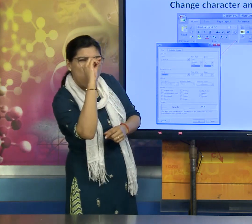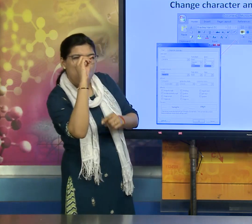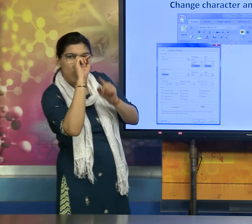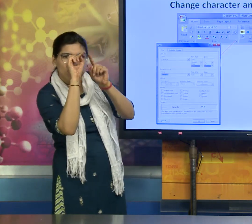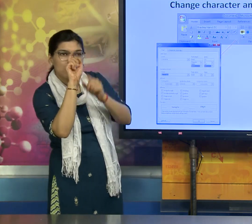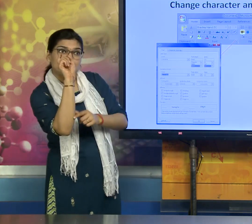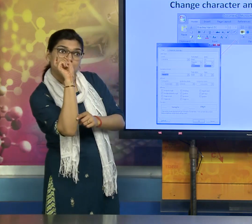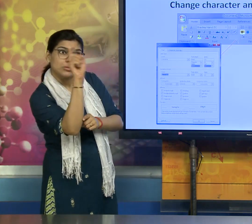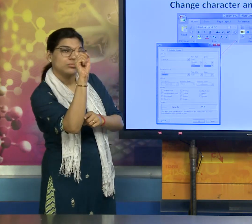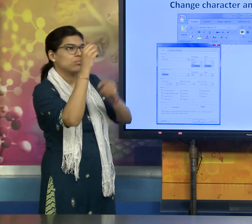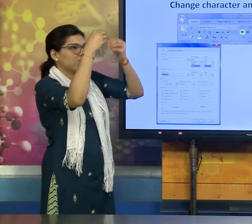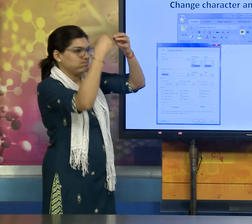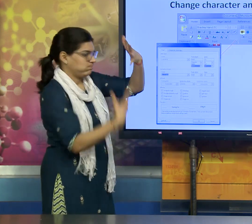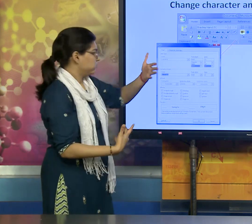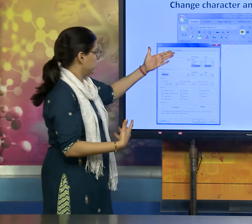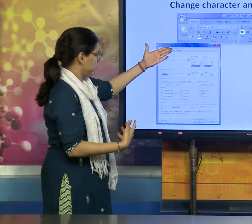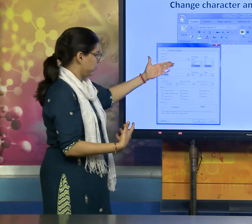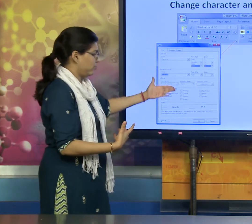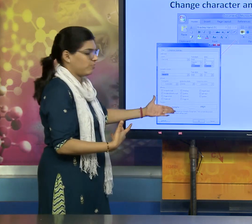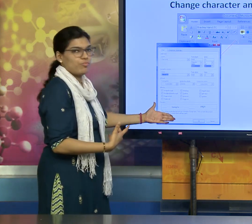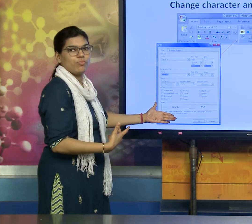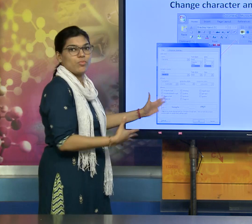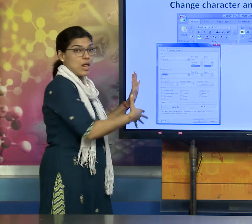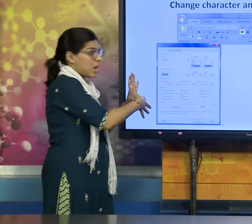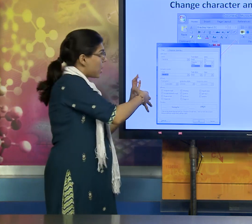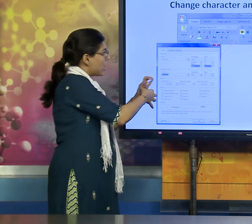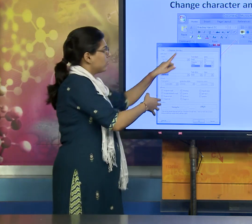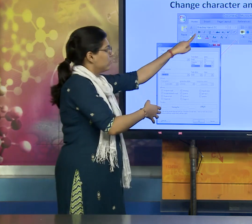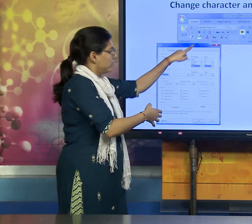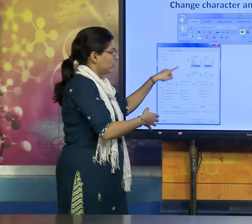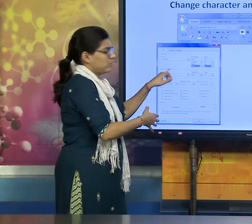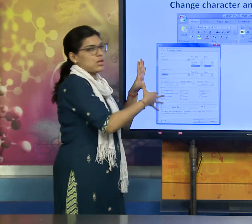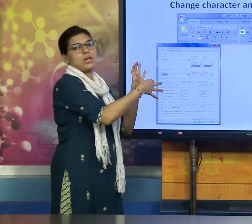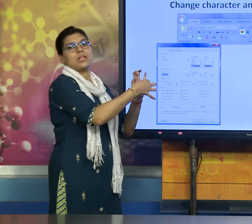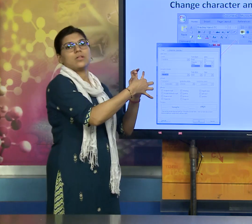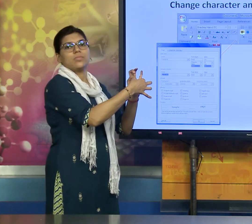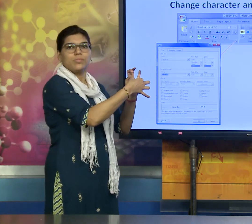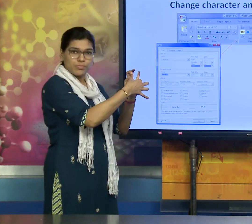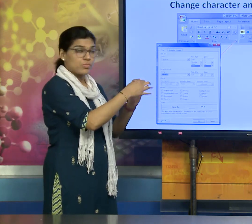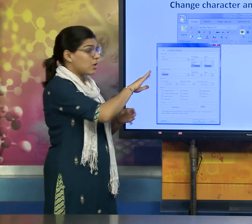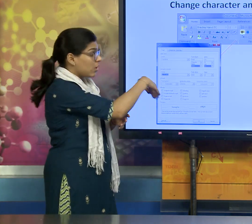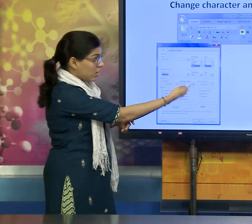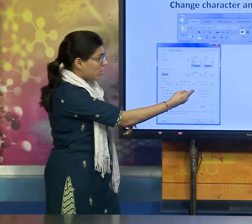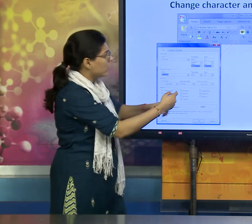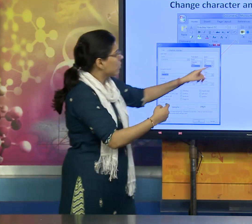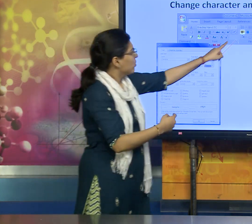By clicking on the small icon on the desired tab, the detailed